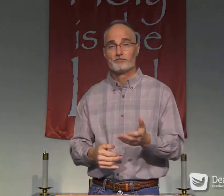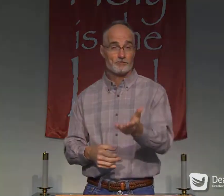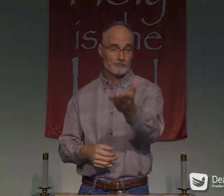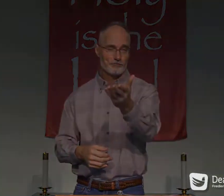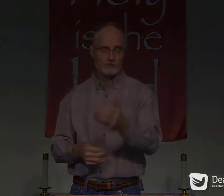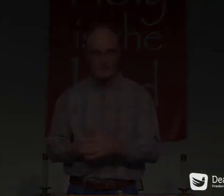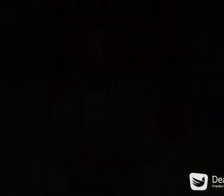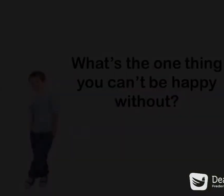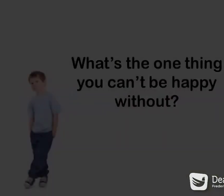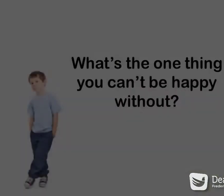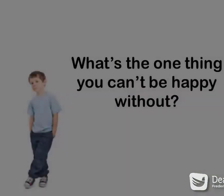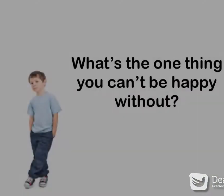And the last question.